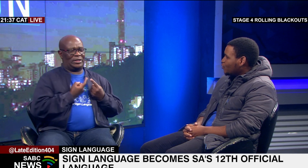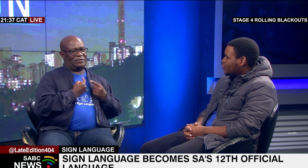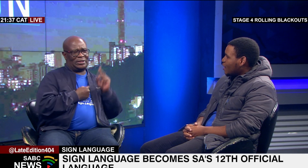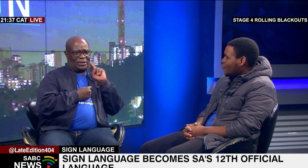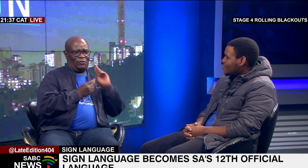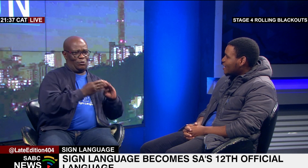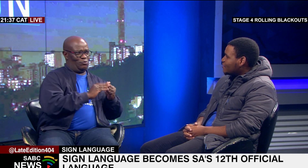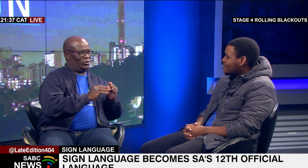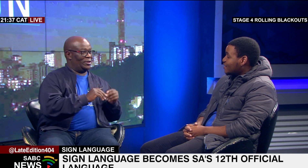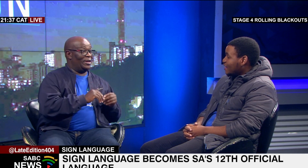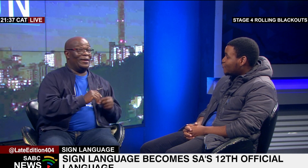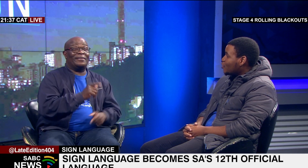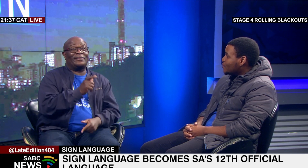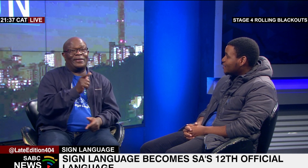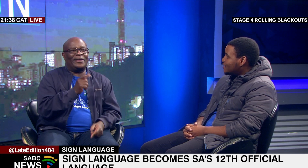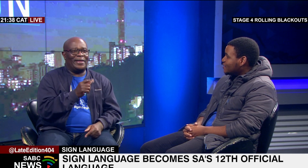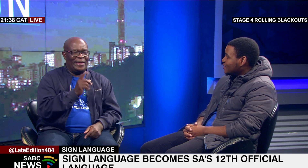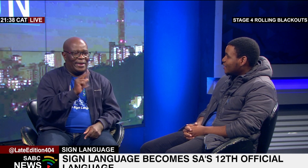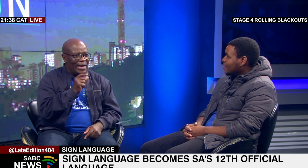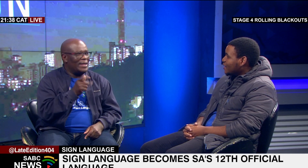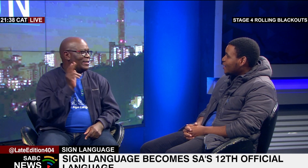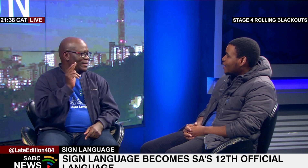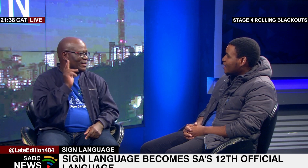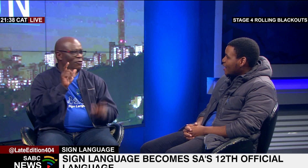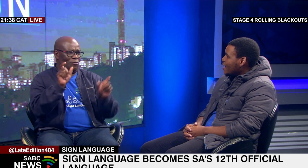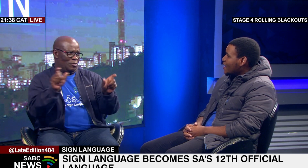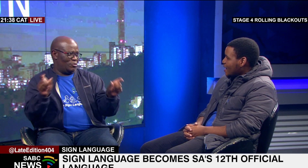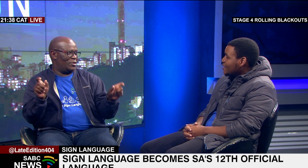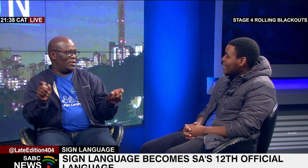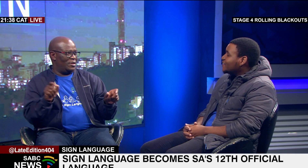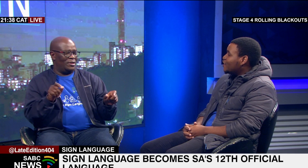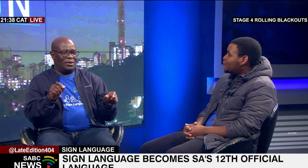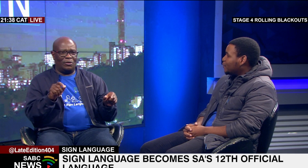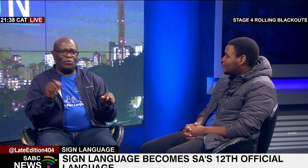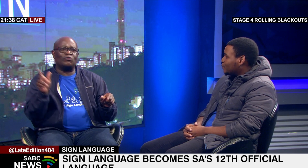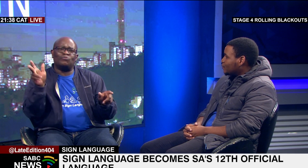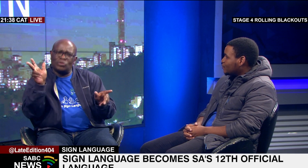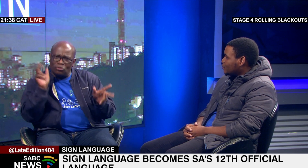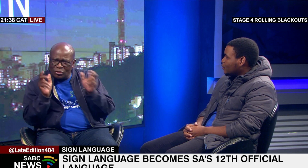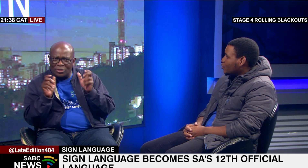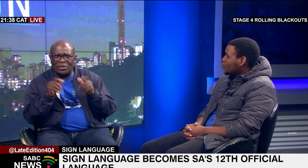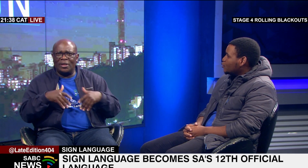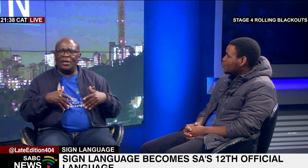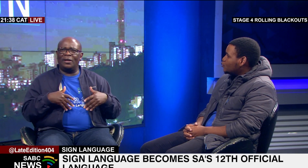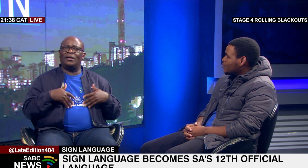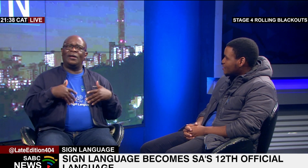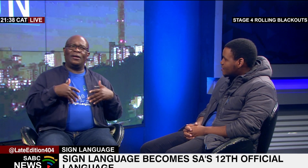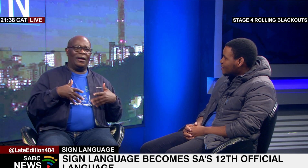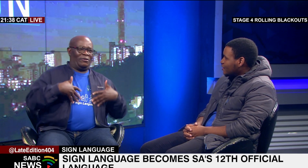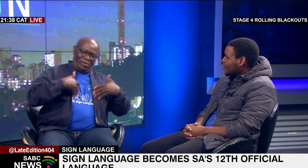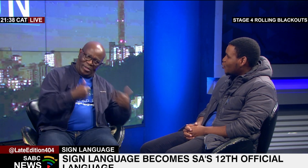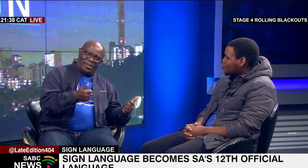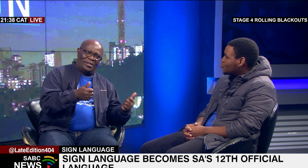Both ourselves as a deaf community and non-deaf people, to listen and also to